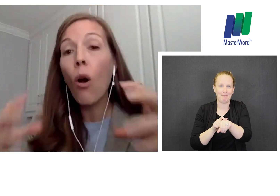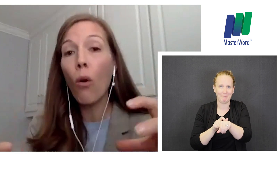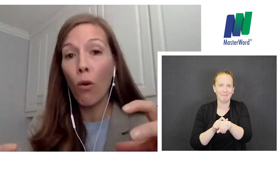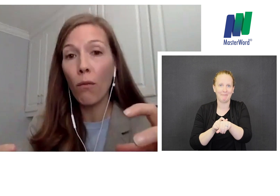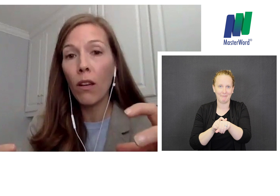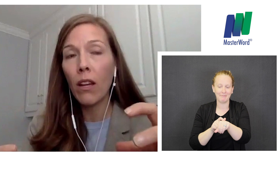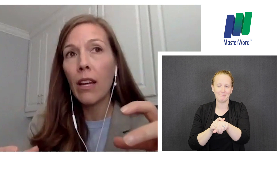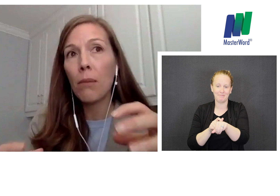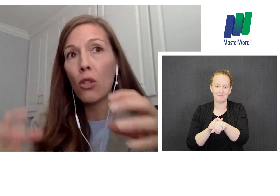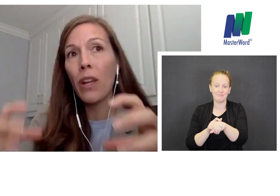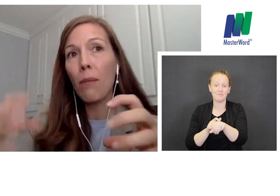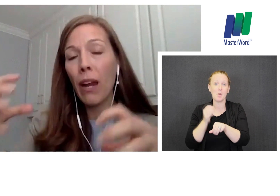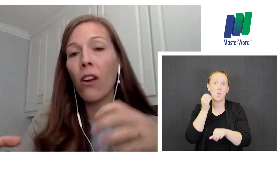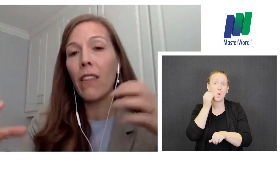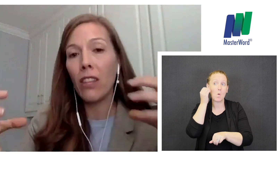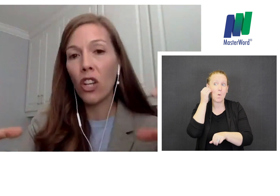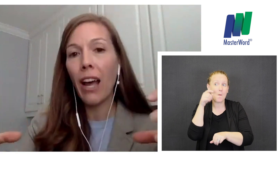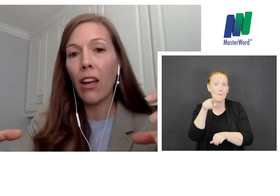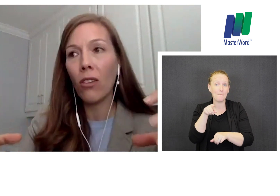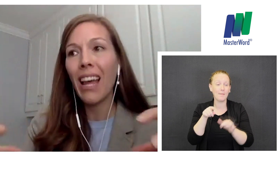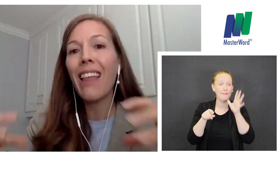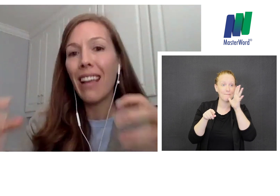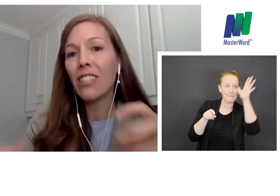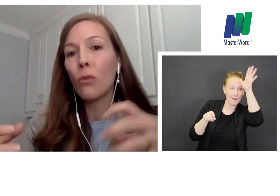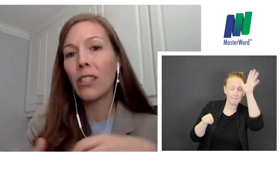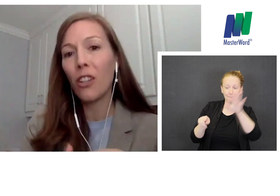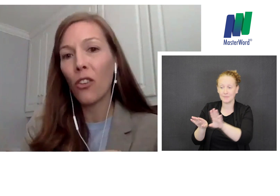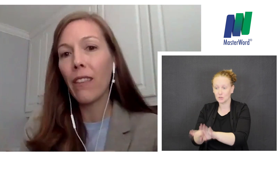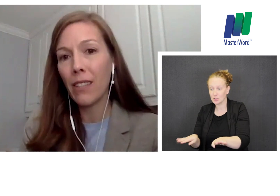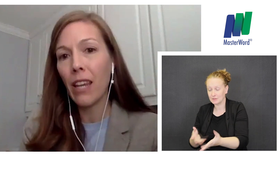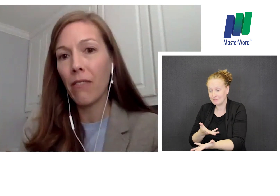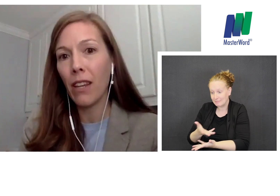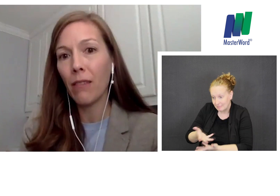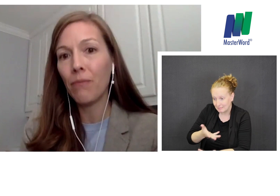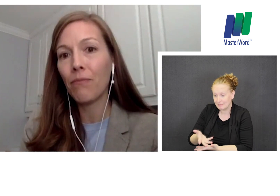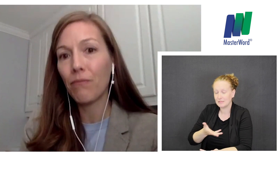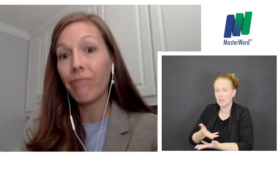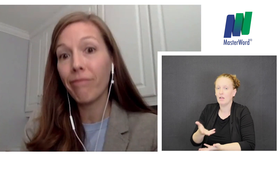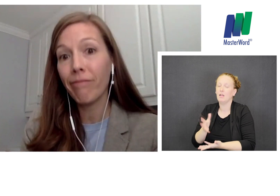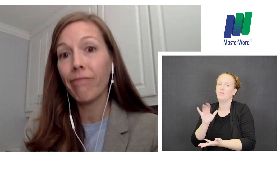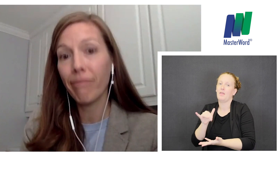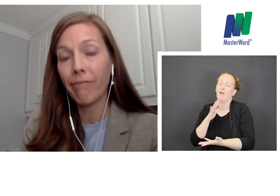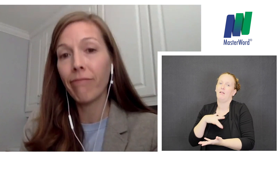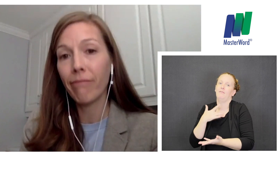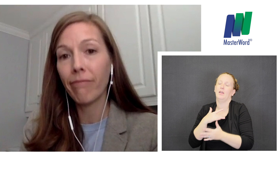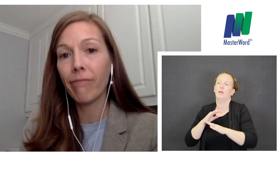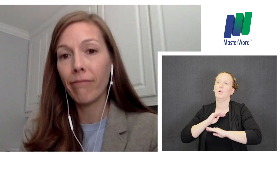in the home, between the parent and the child, that's what's going to create the safety.